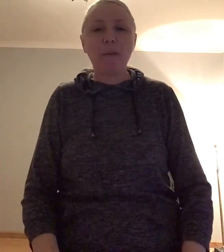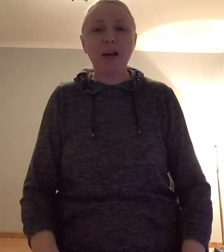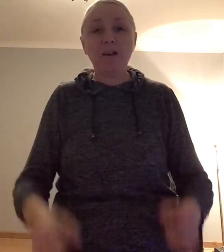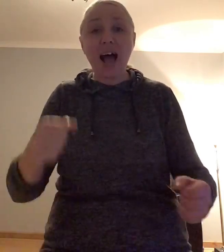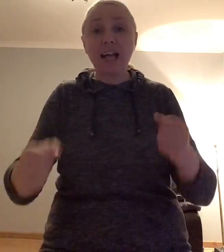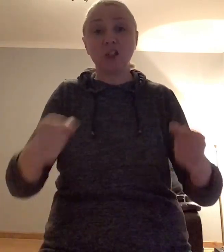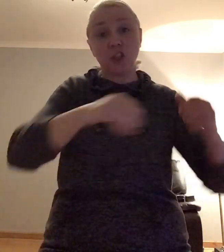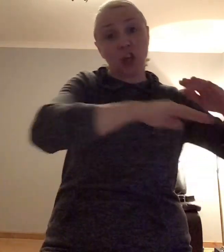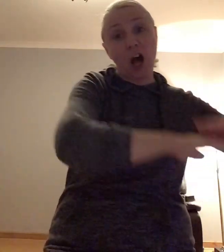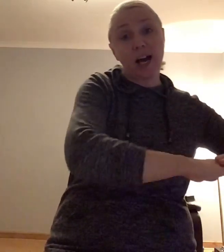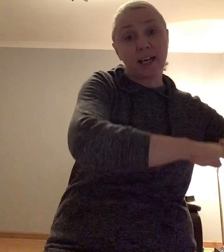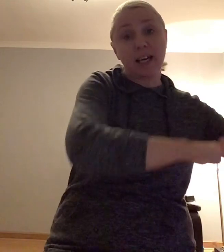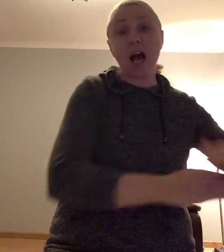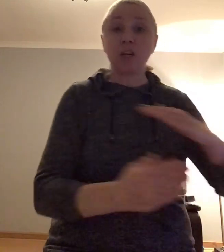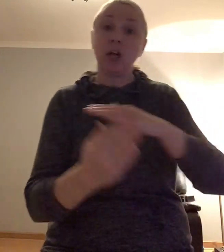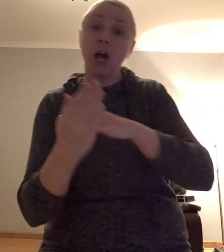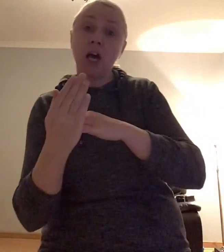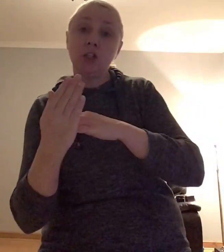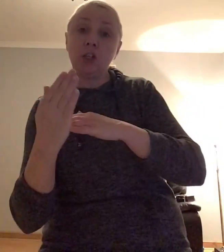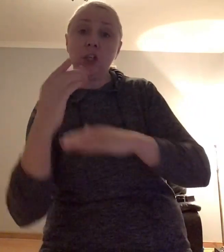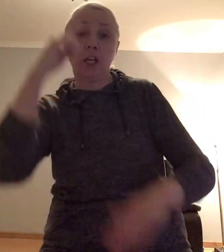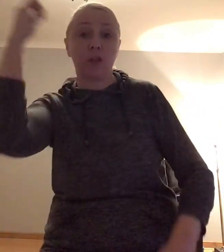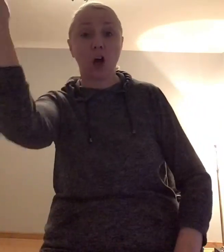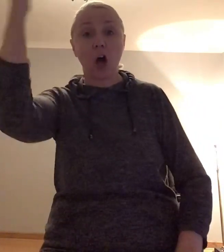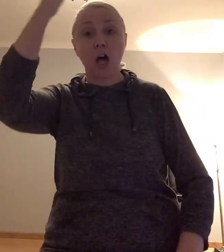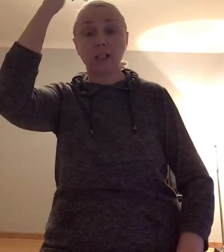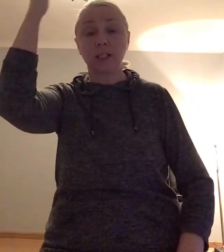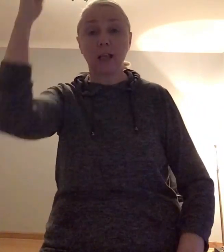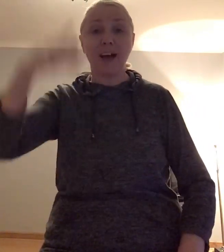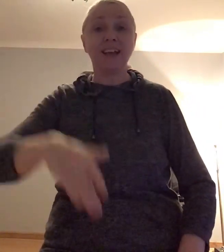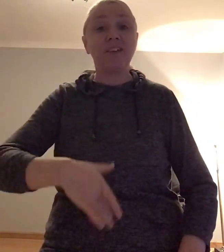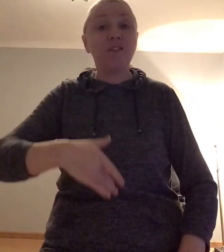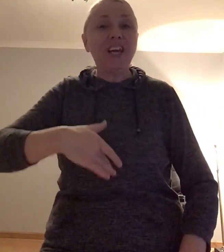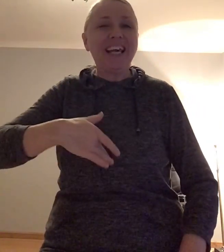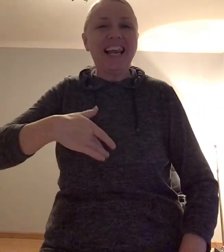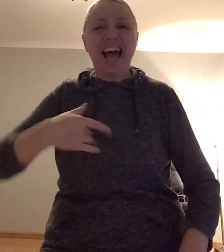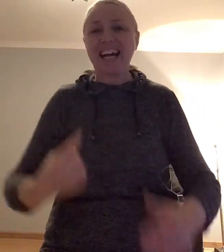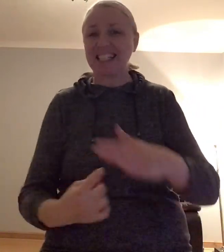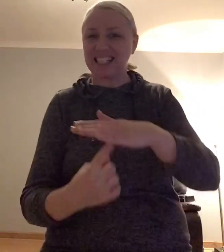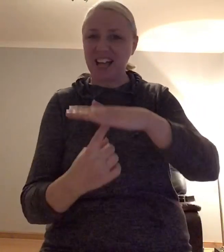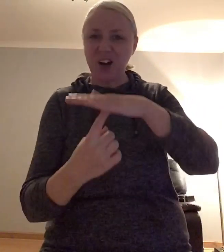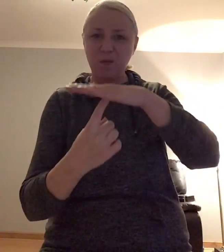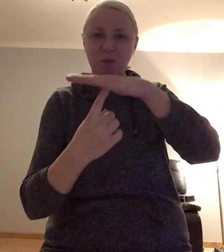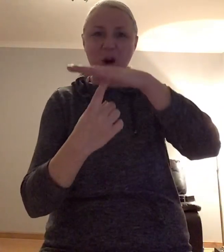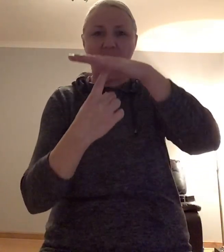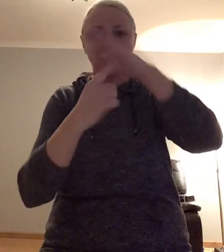be riding shotgun underneath the hot sun, feeling like a someone.